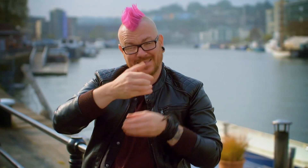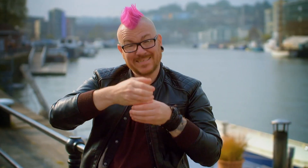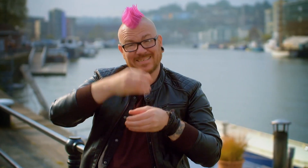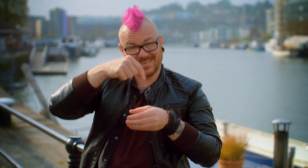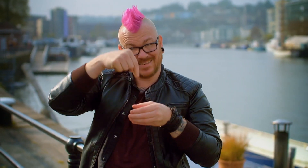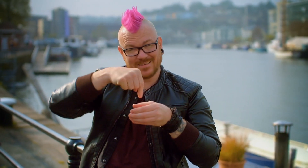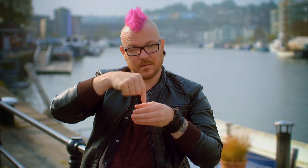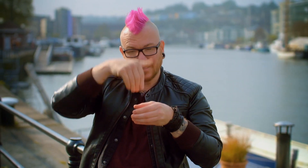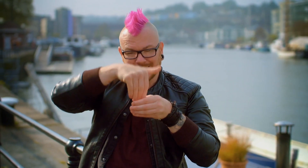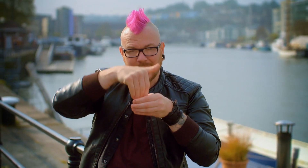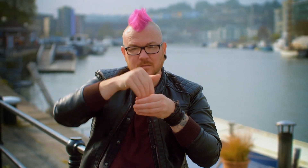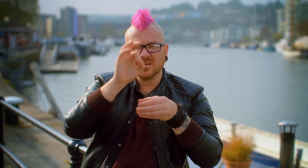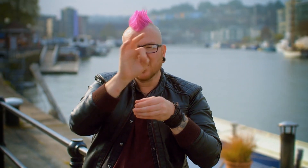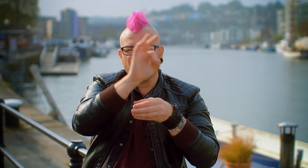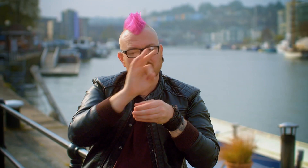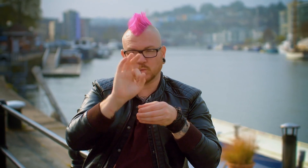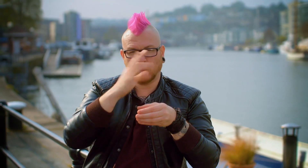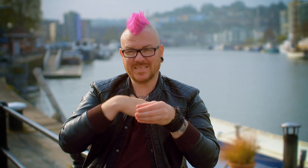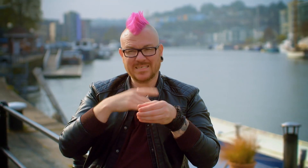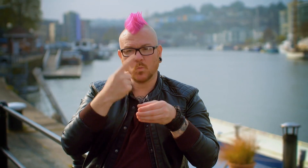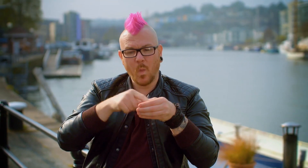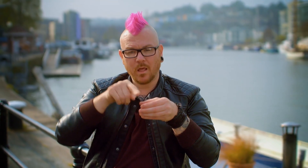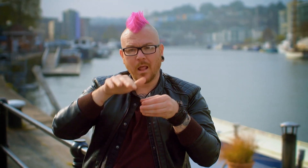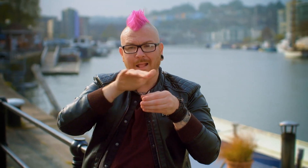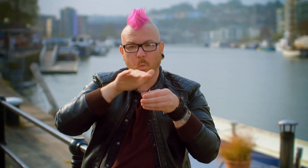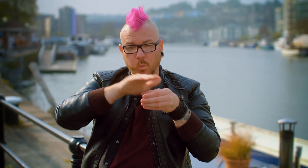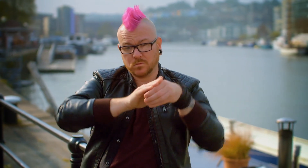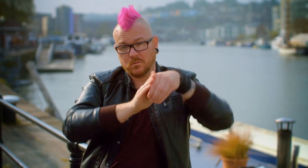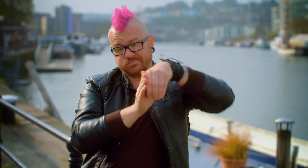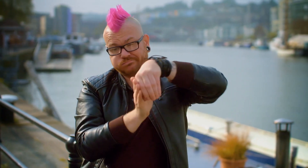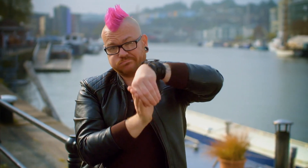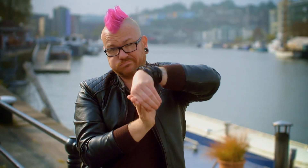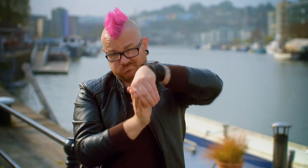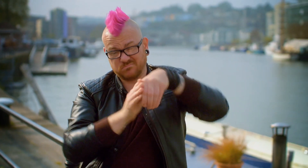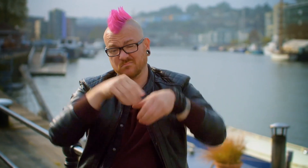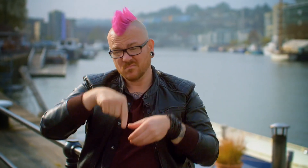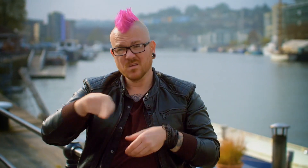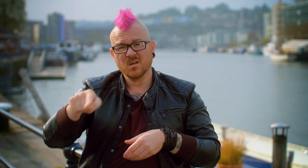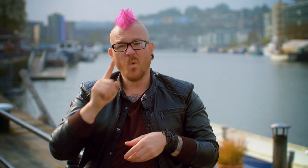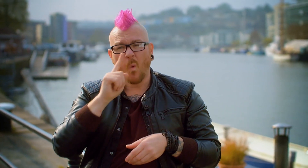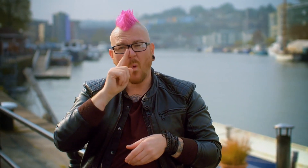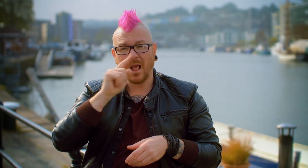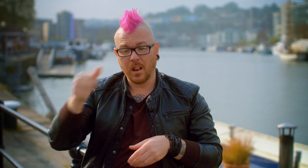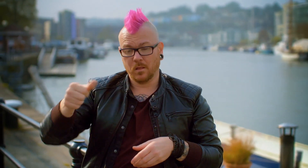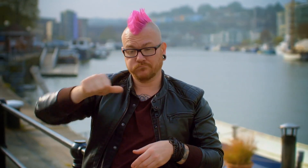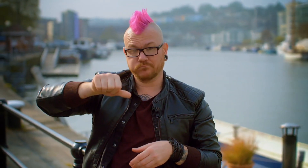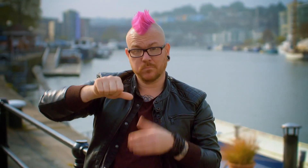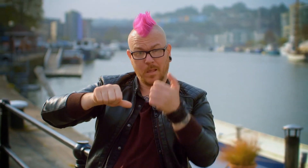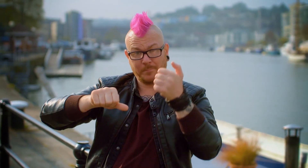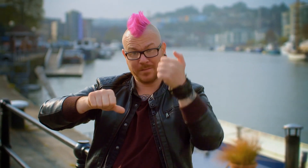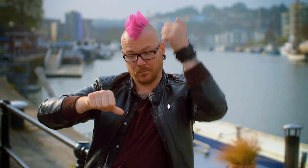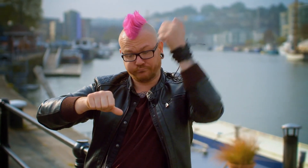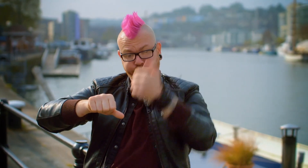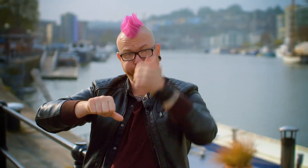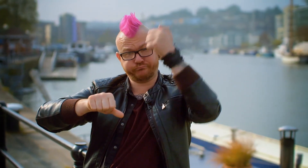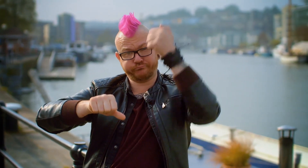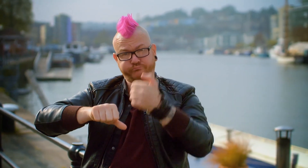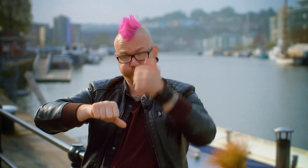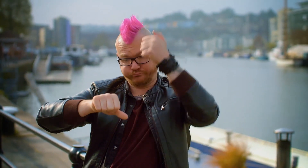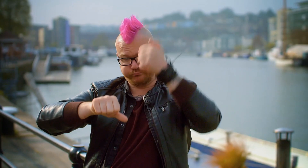Take a tin of chickpeas. You need the liquid, not the chickpeas. Just drain off the liquid. Blend the chickpea water with